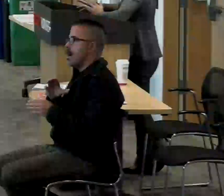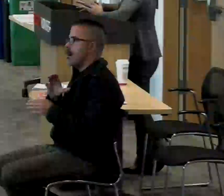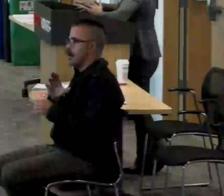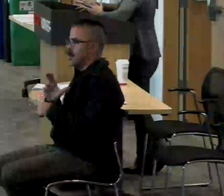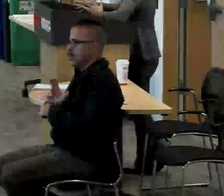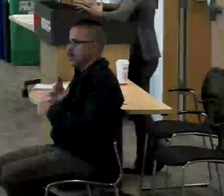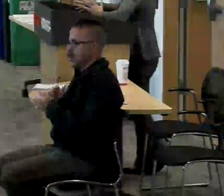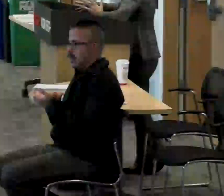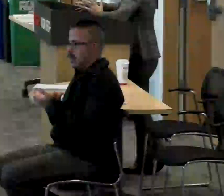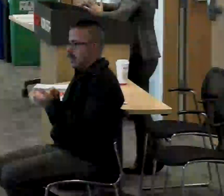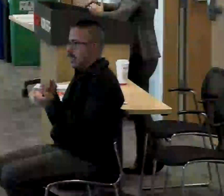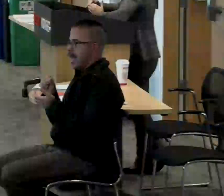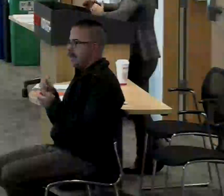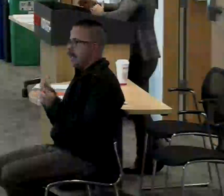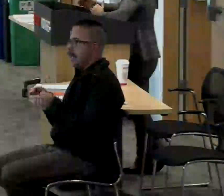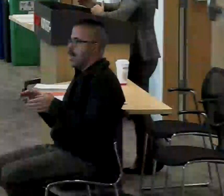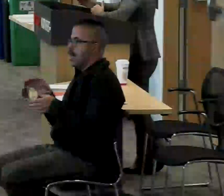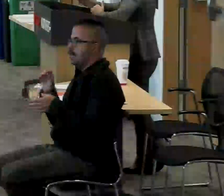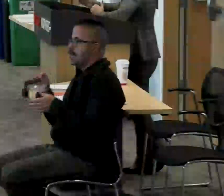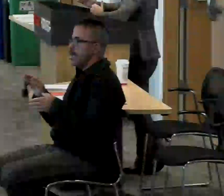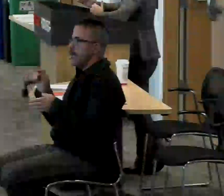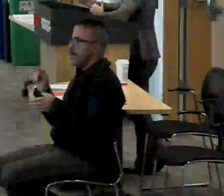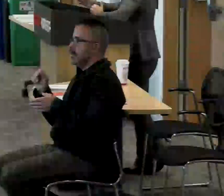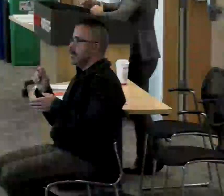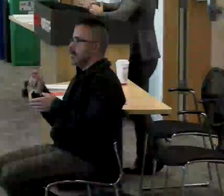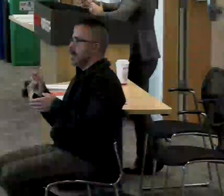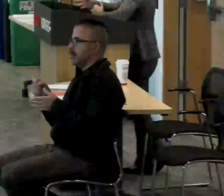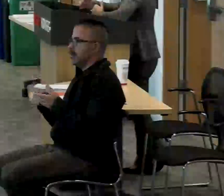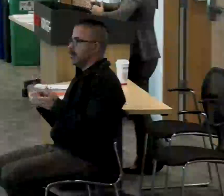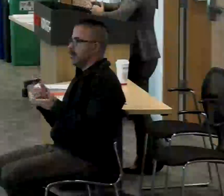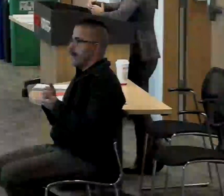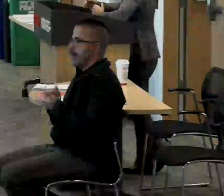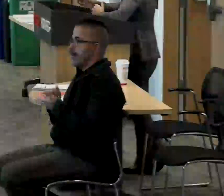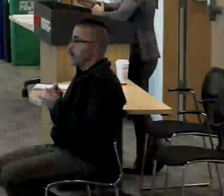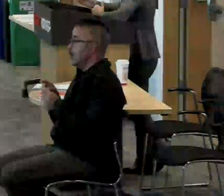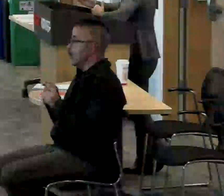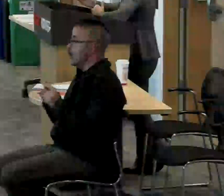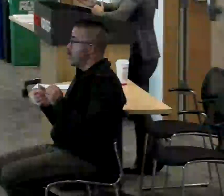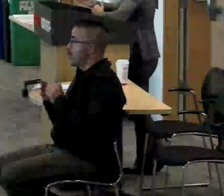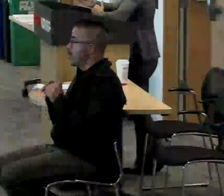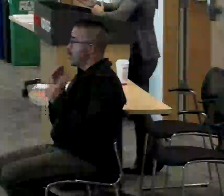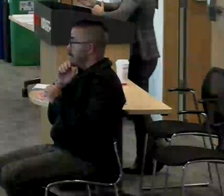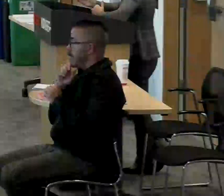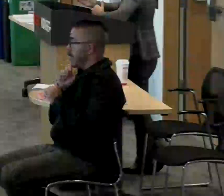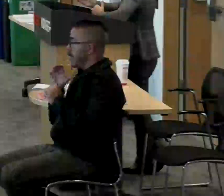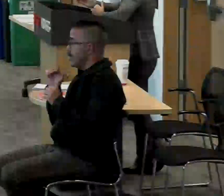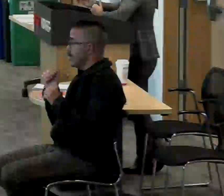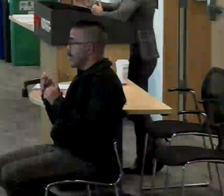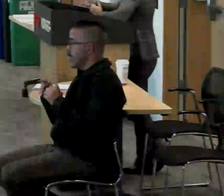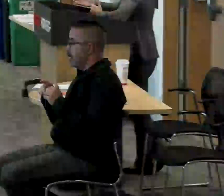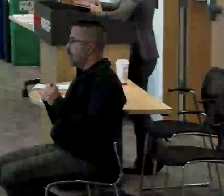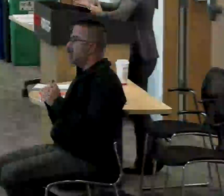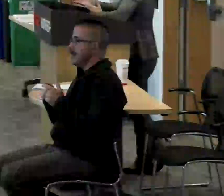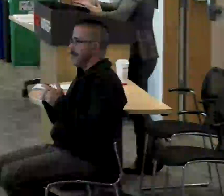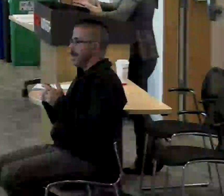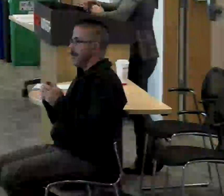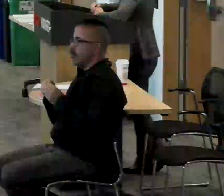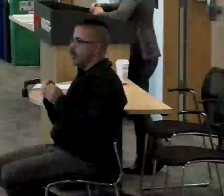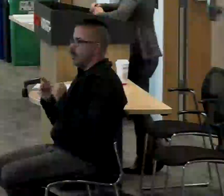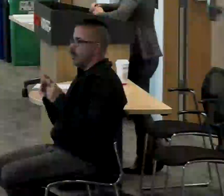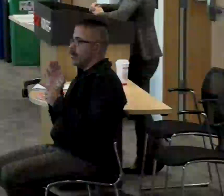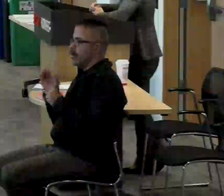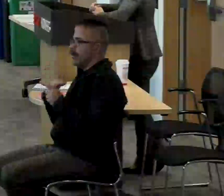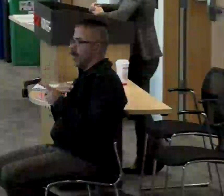as a loss of tax revenue, so when you increase the age cap, arguably there's an increase in tax revenue because more people are